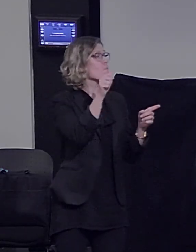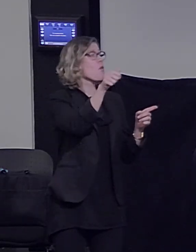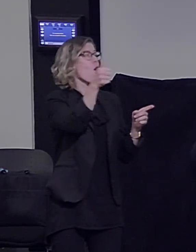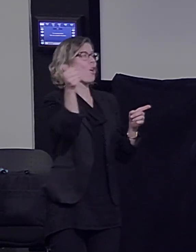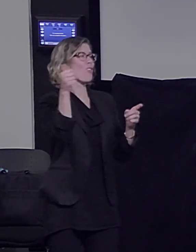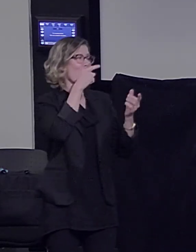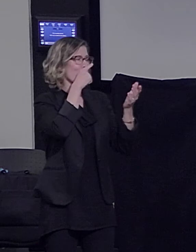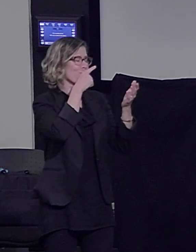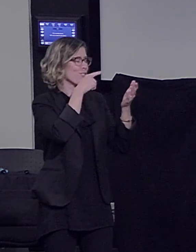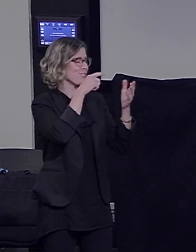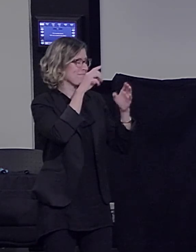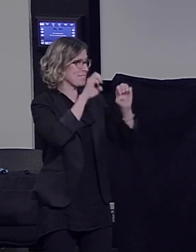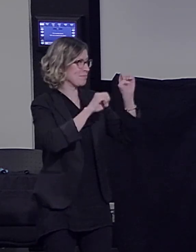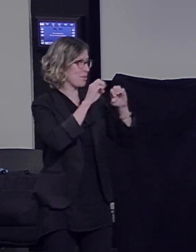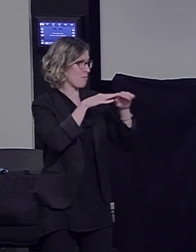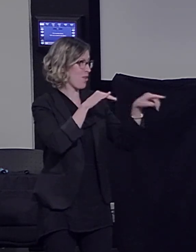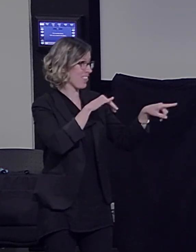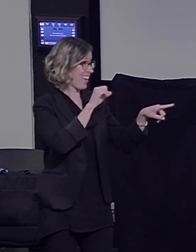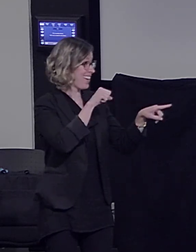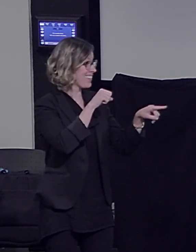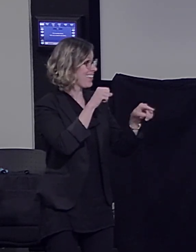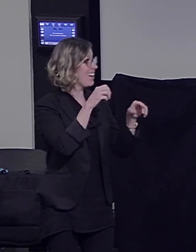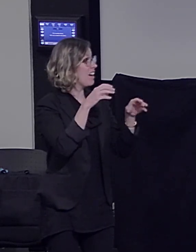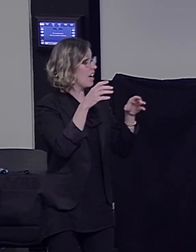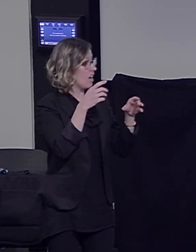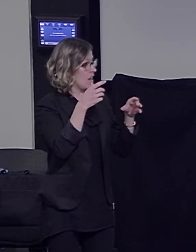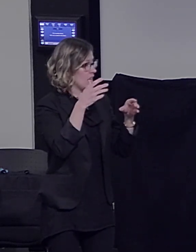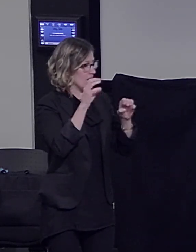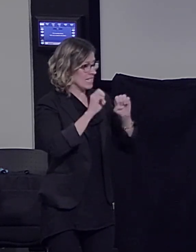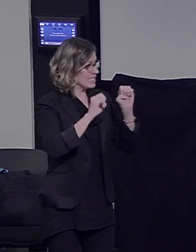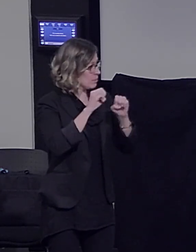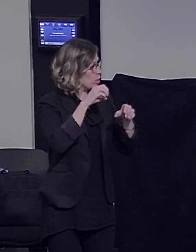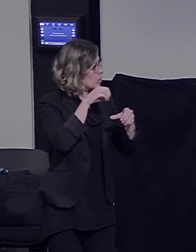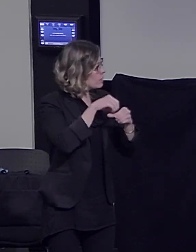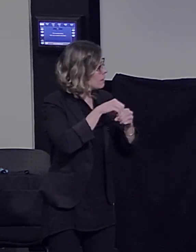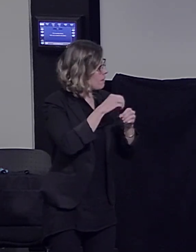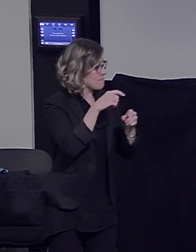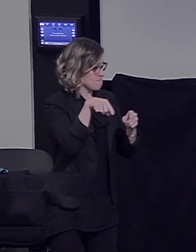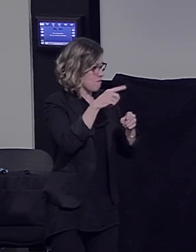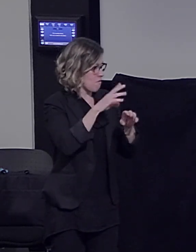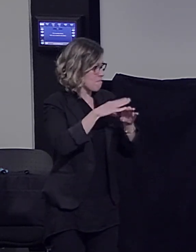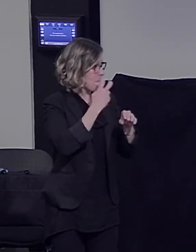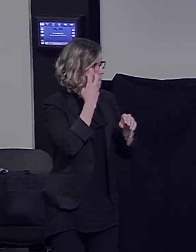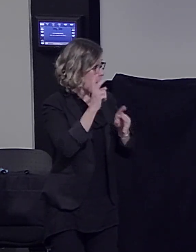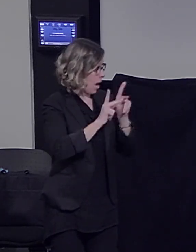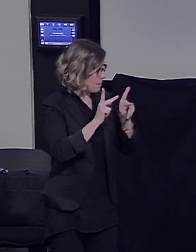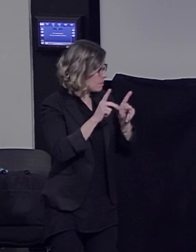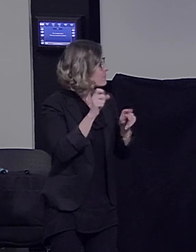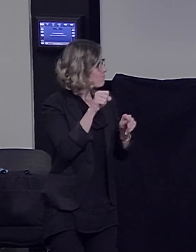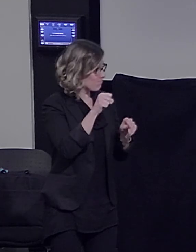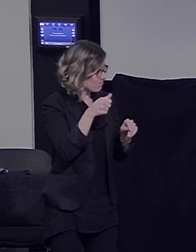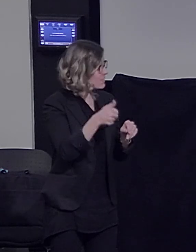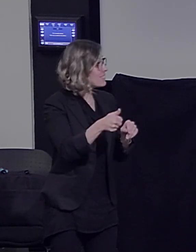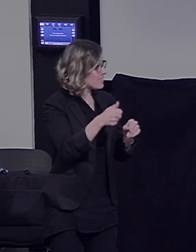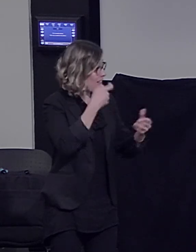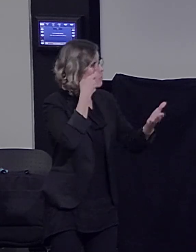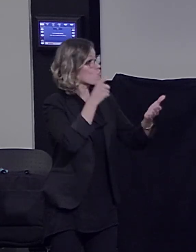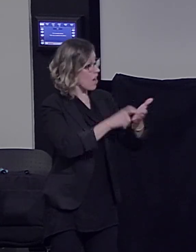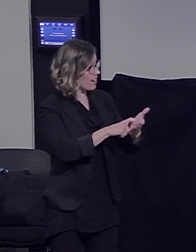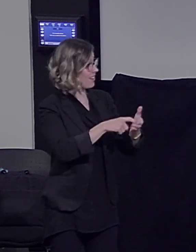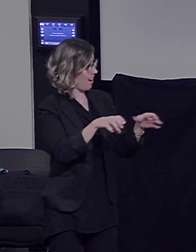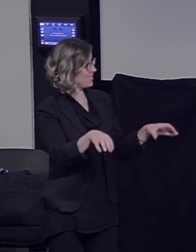this respect. It has been done experiment in blind people, and they recognize